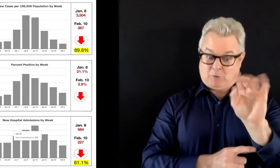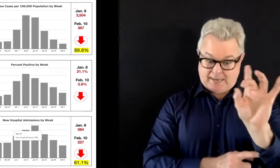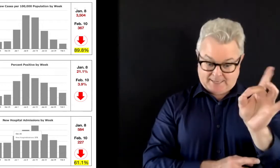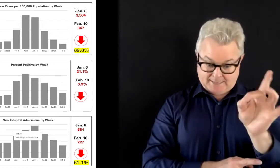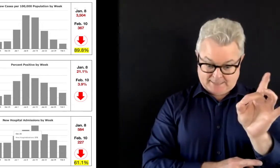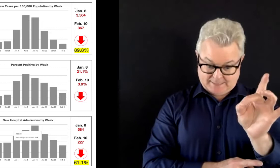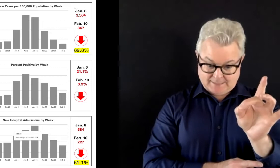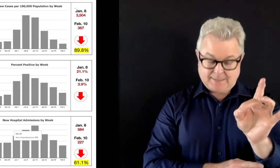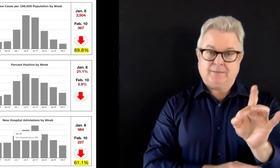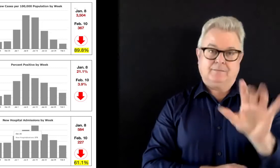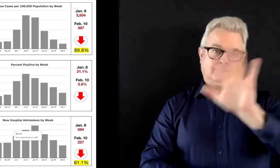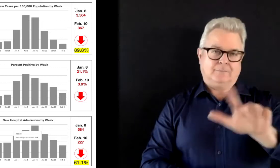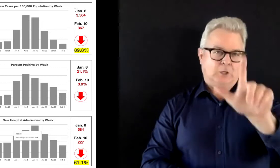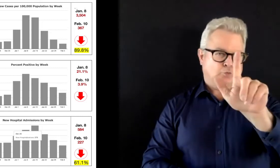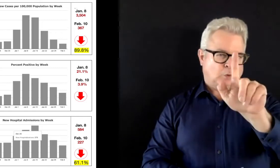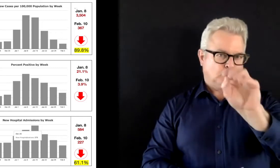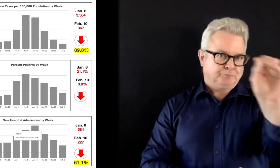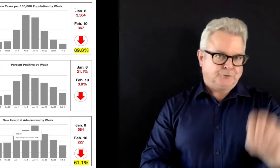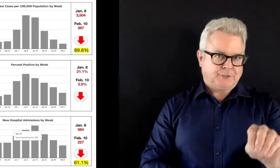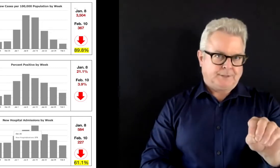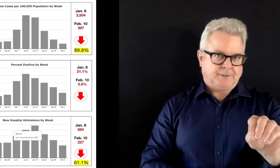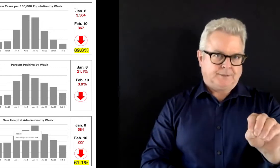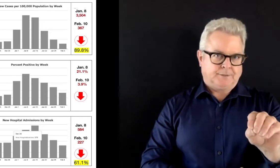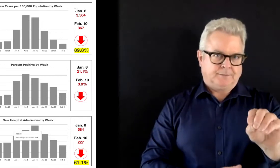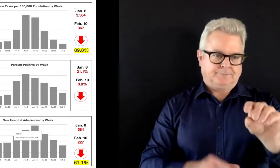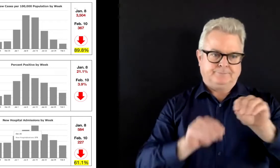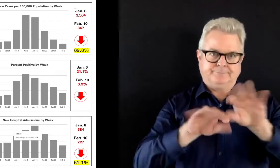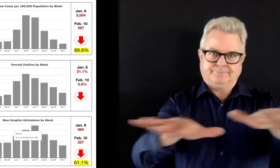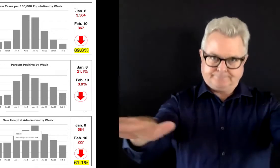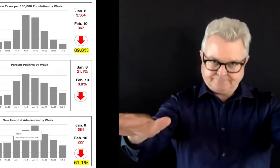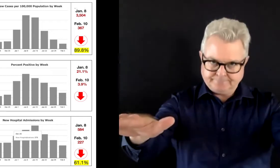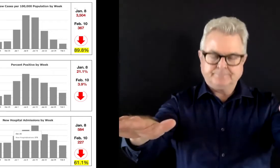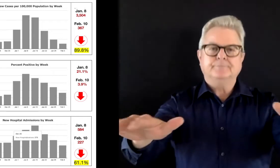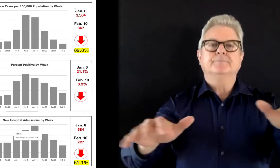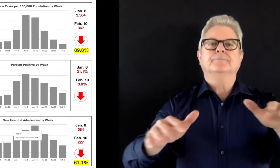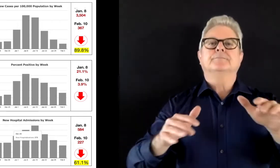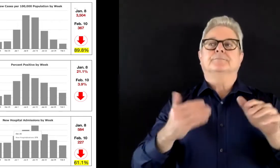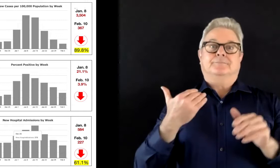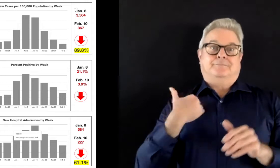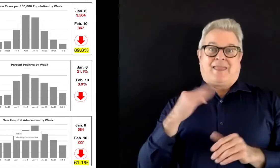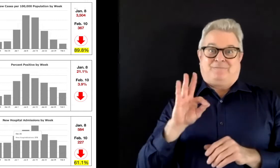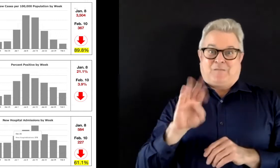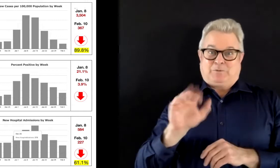and at the rate that it transmits to other people, as of January 8th, it was 21.1%.